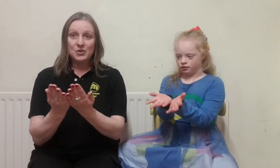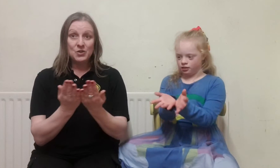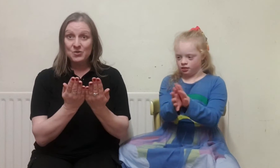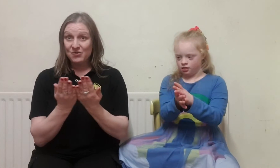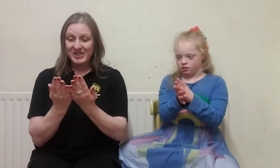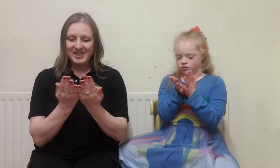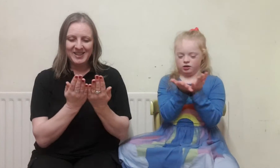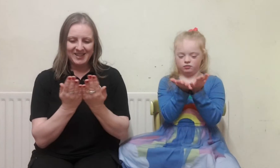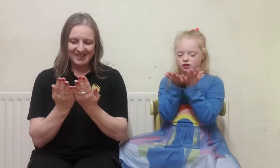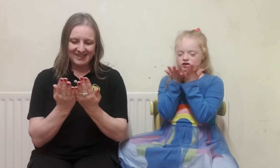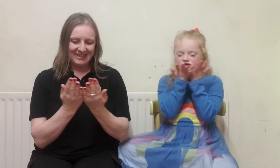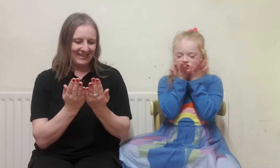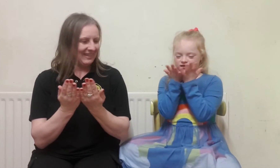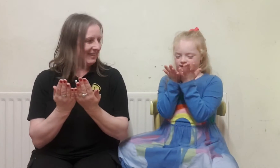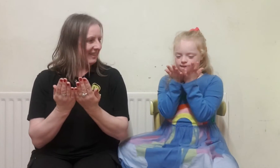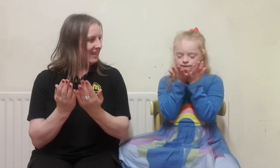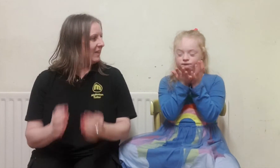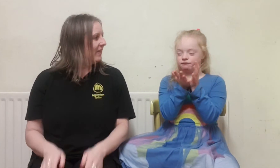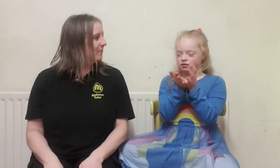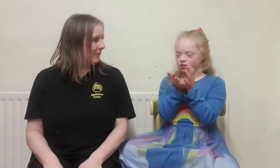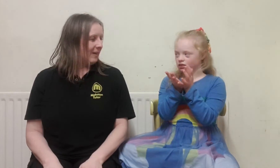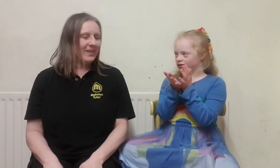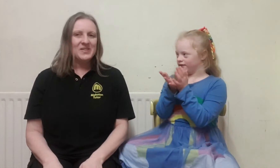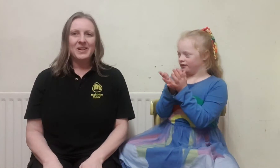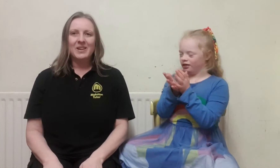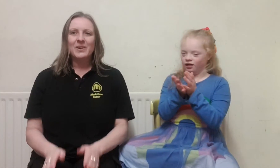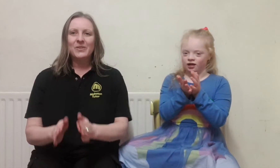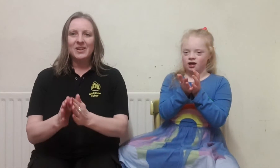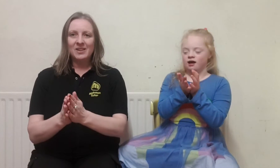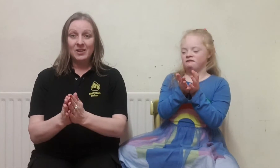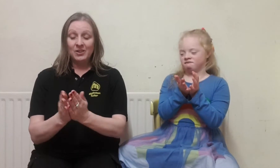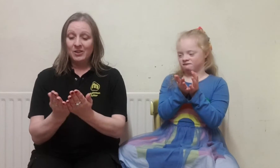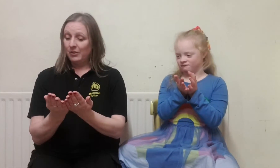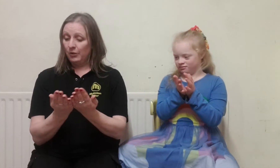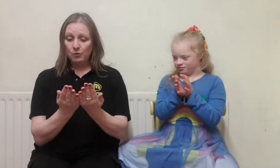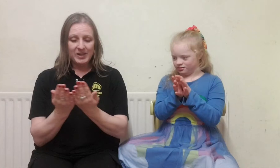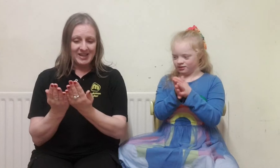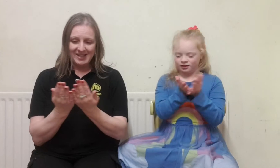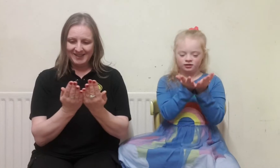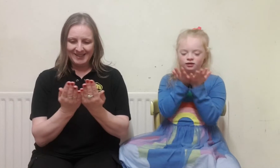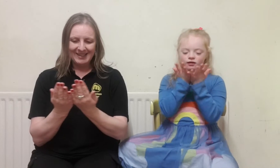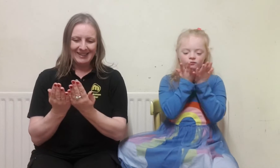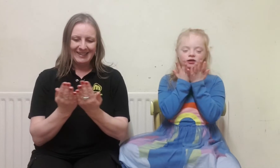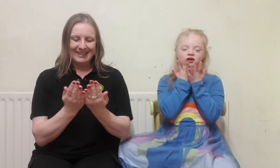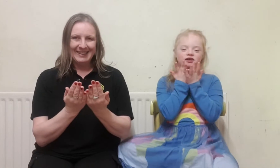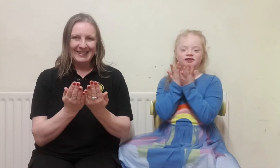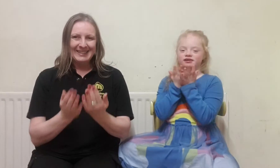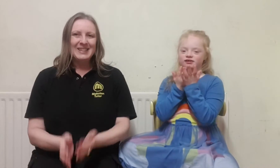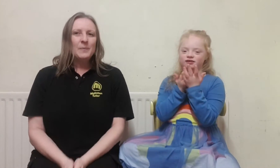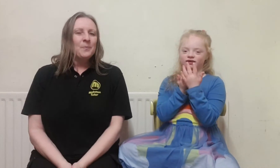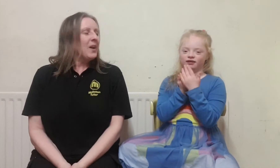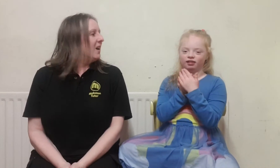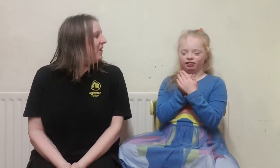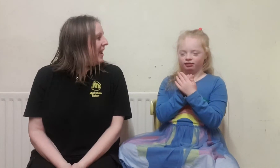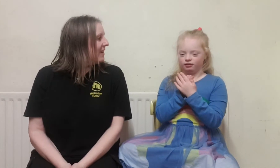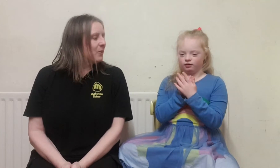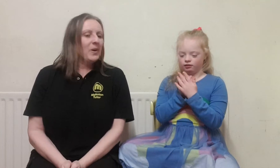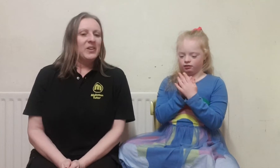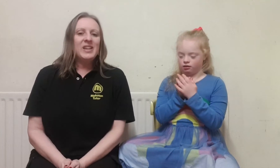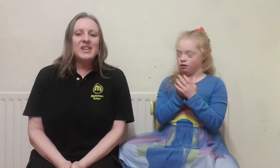To read. Read. Lovely signing, well done. To read. To read. Our next one